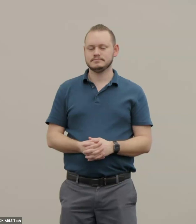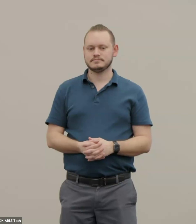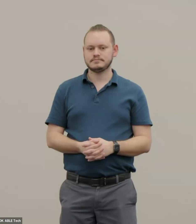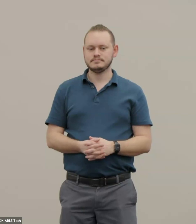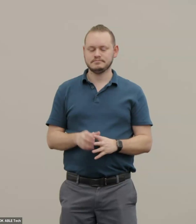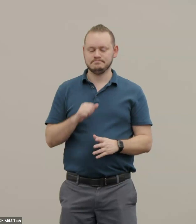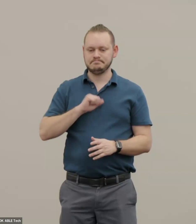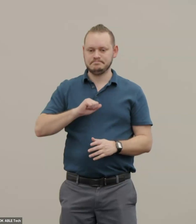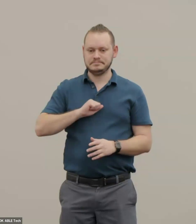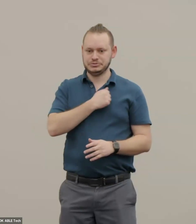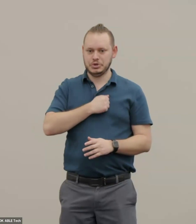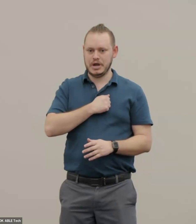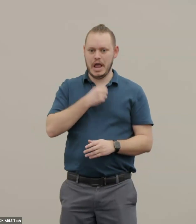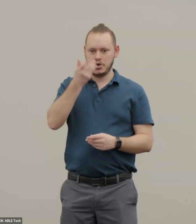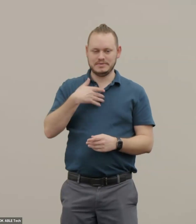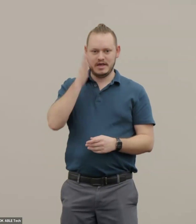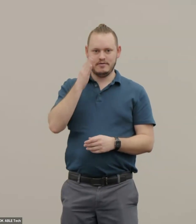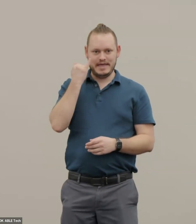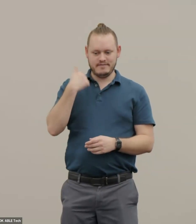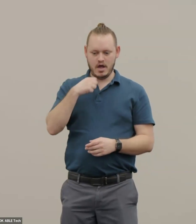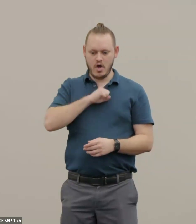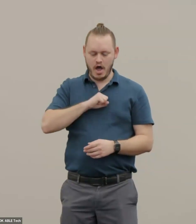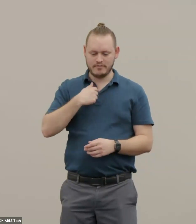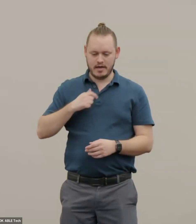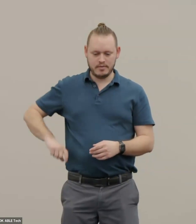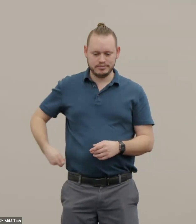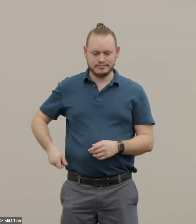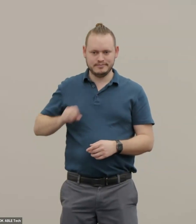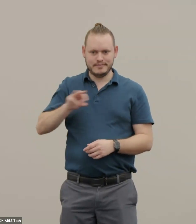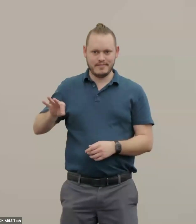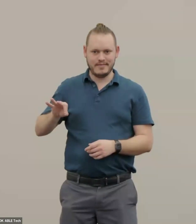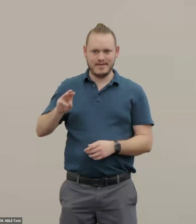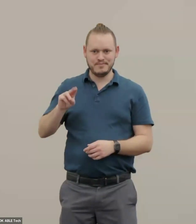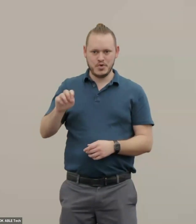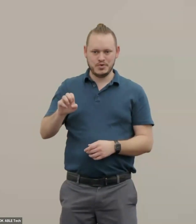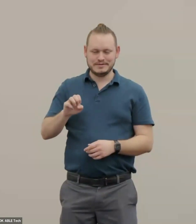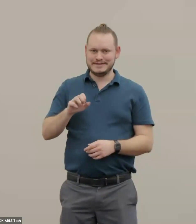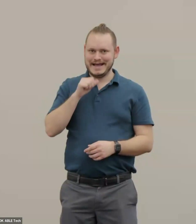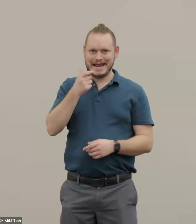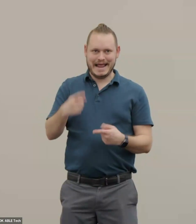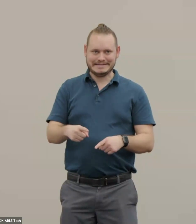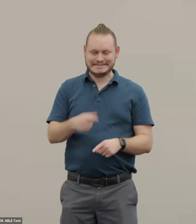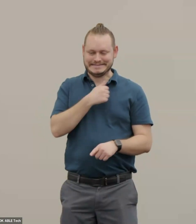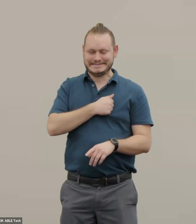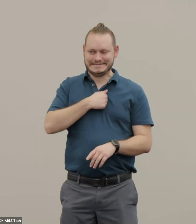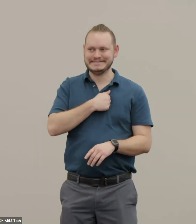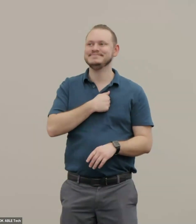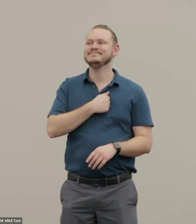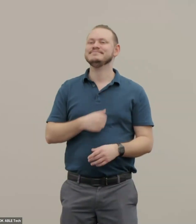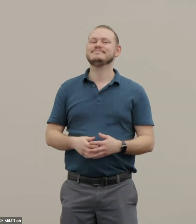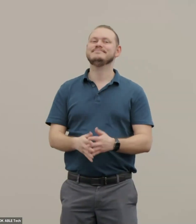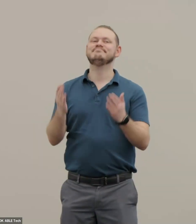I'm so sorry. I told myself I was going to mute myself if I coughed, and that snuck up on me. The archived